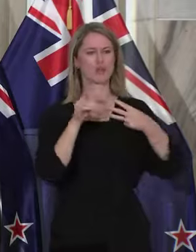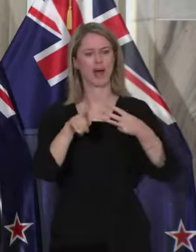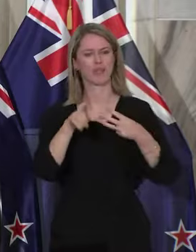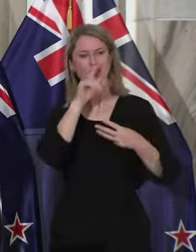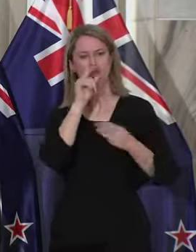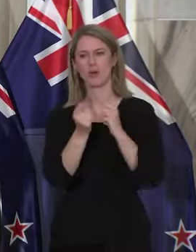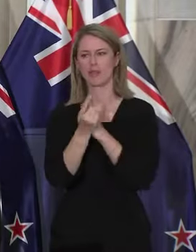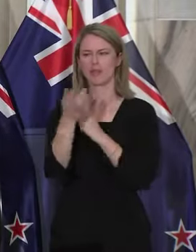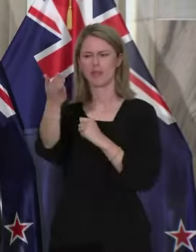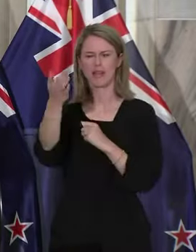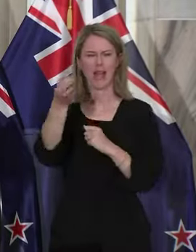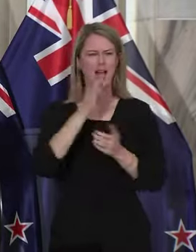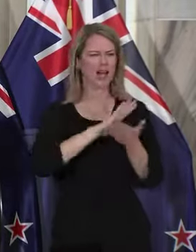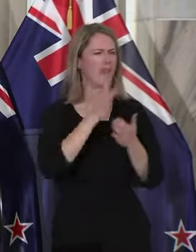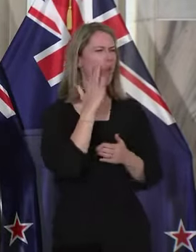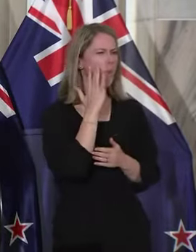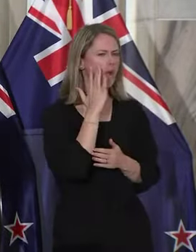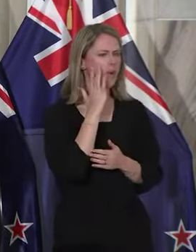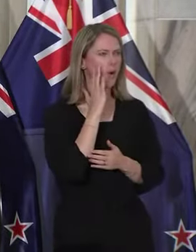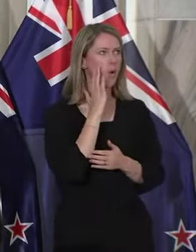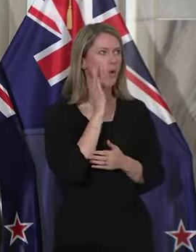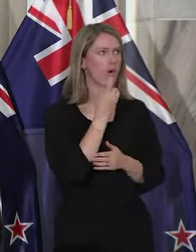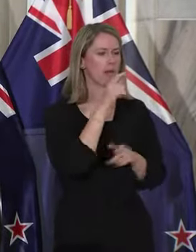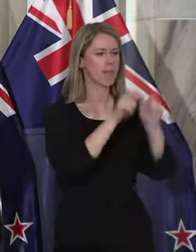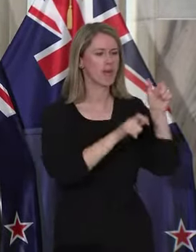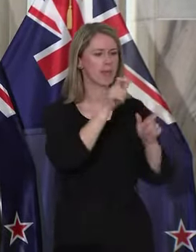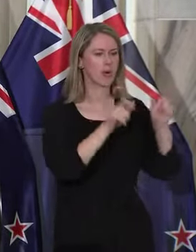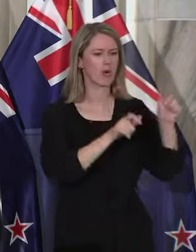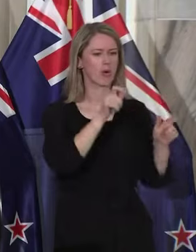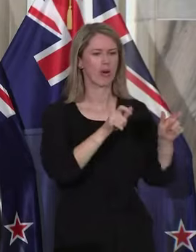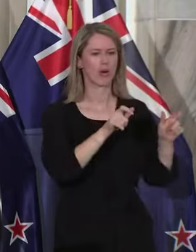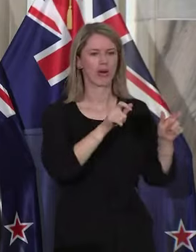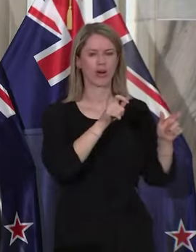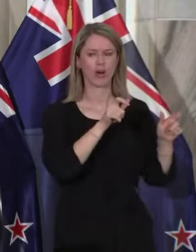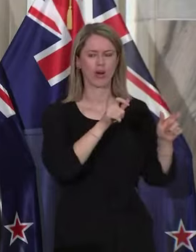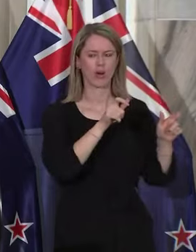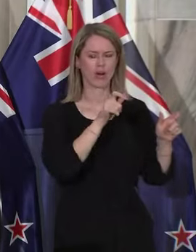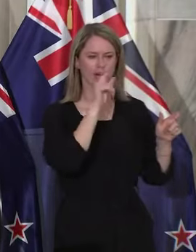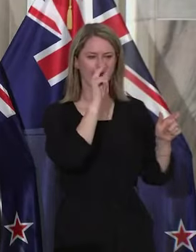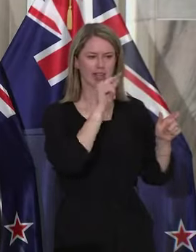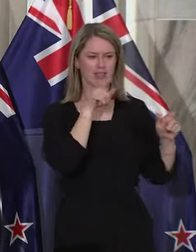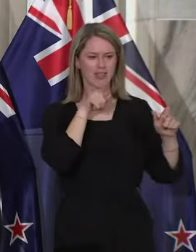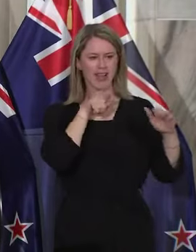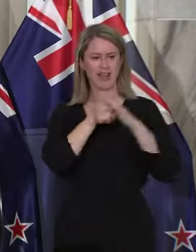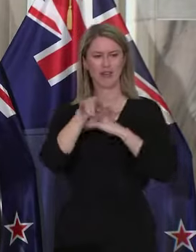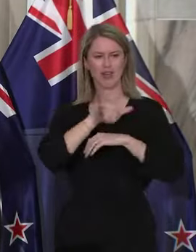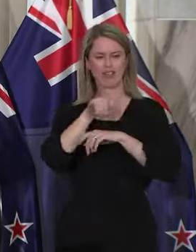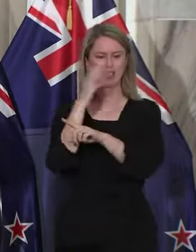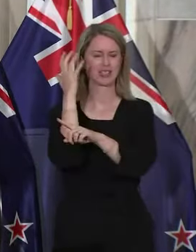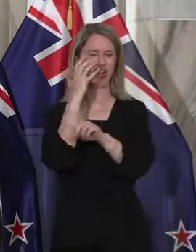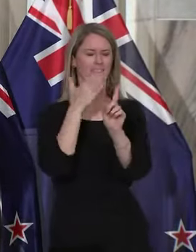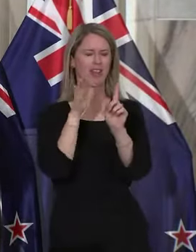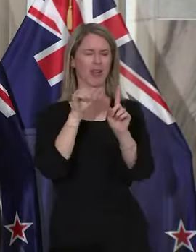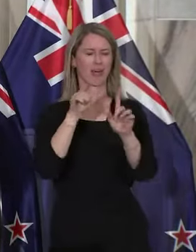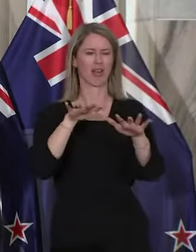Can you clarify when exactly Aucklanders will be able to leave Auckland for domestic travel? Sorry, a slight distraction.